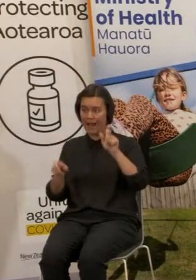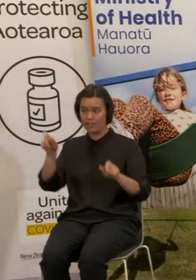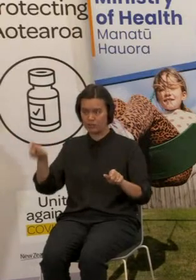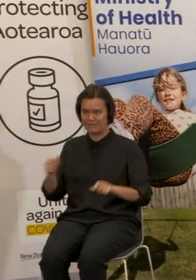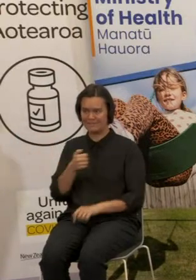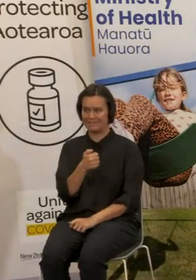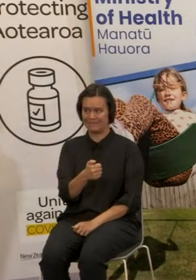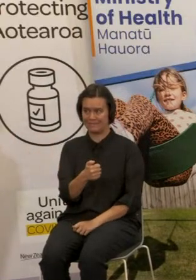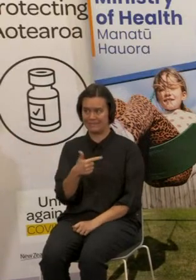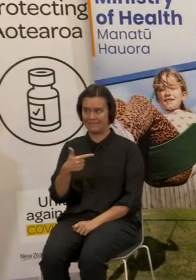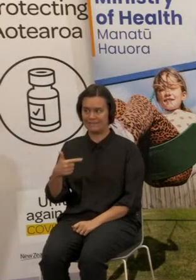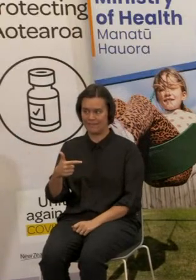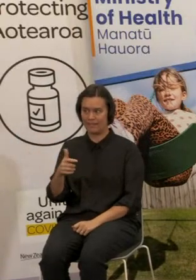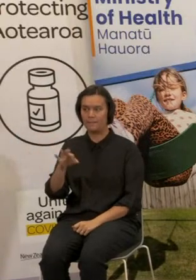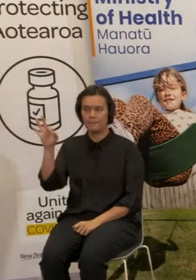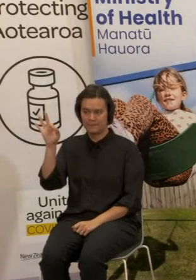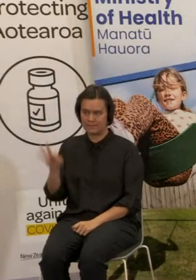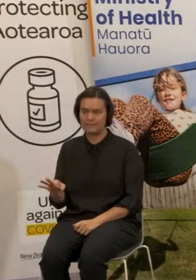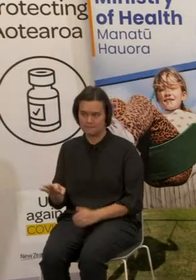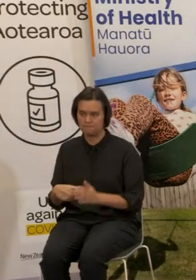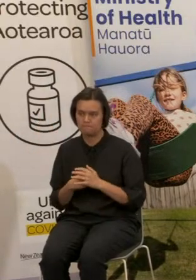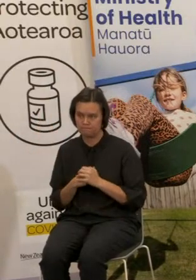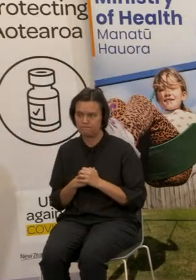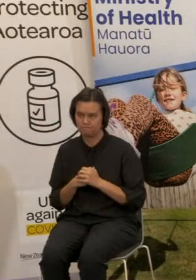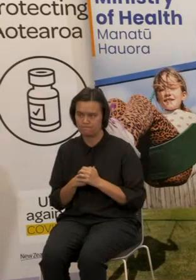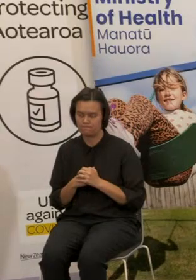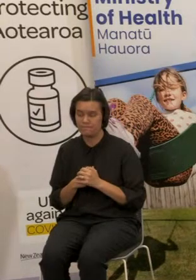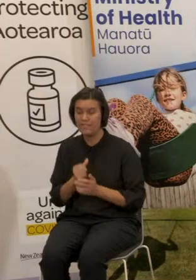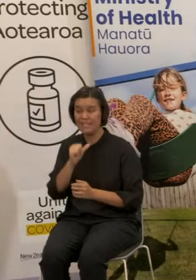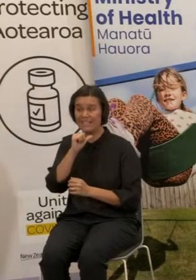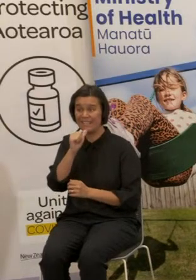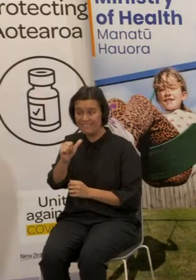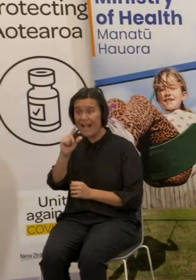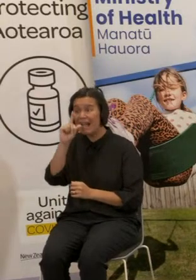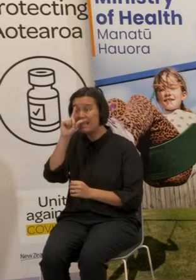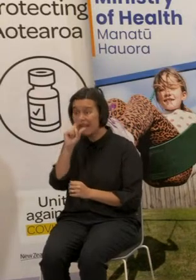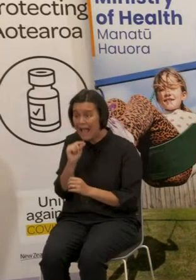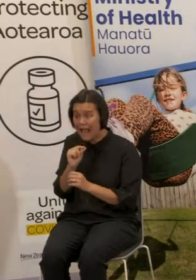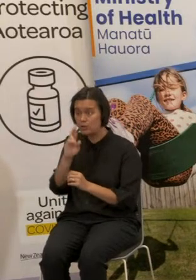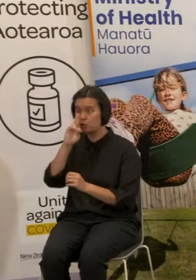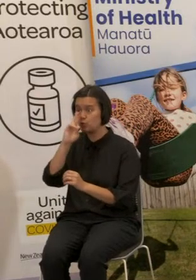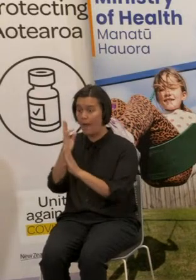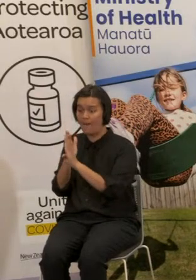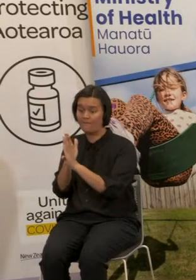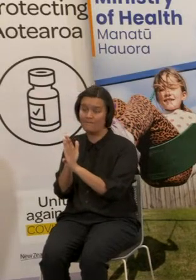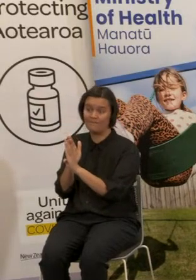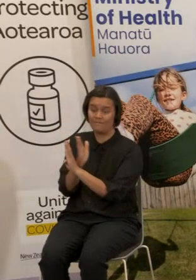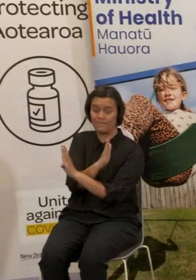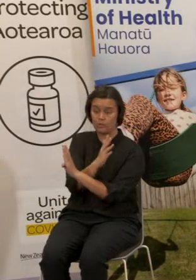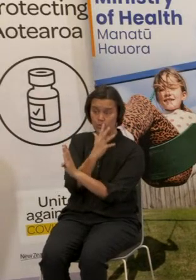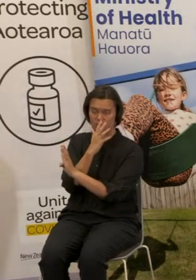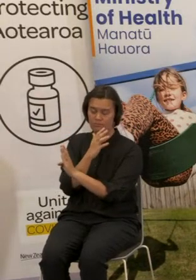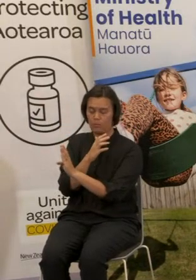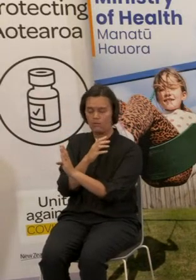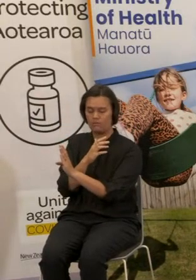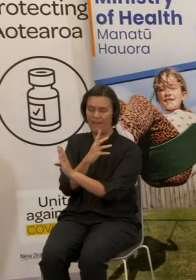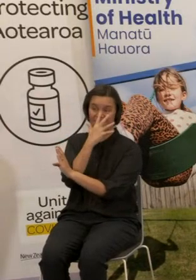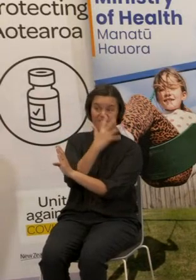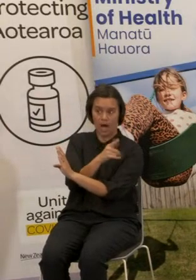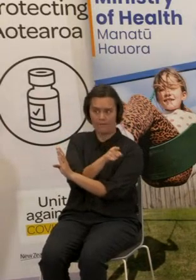there is that opportunity to vaccinate under 12s, then that's a really important consideration. And we also